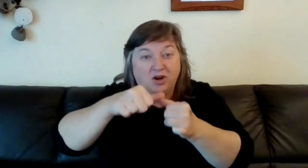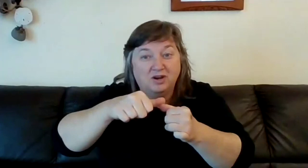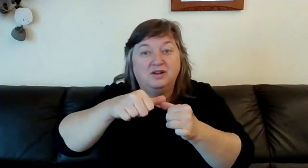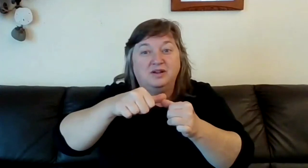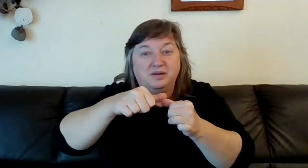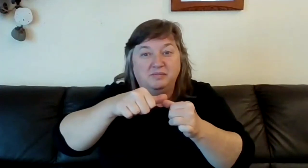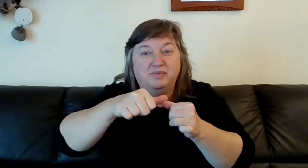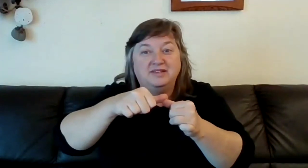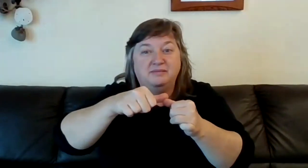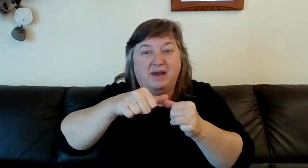Remember brings it back.